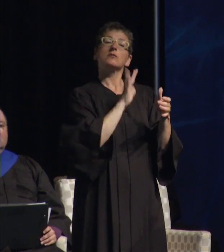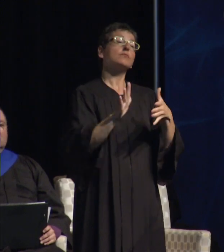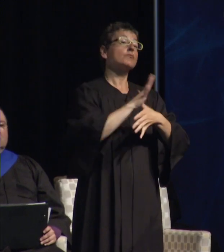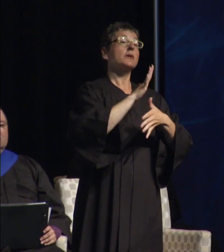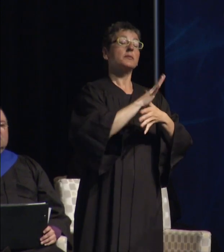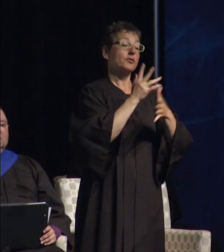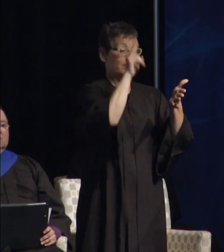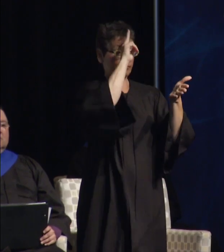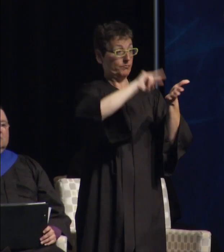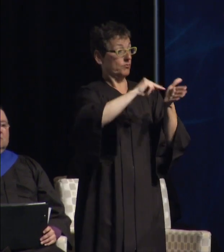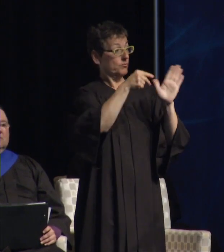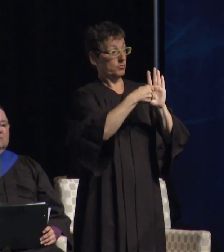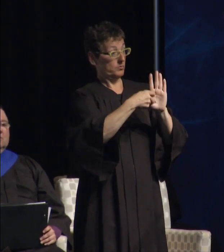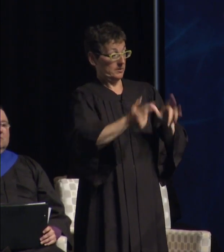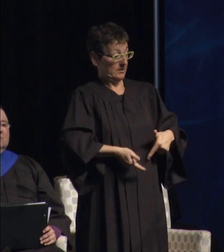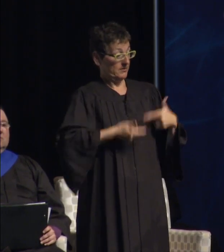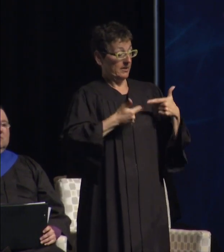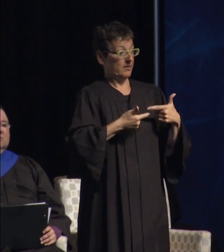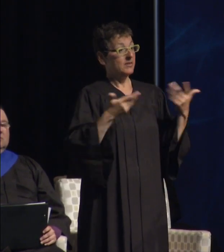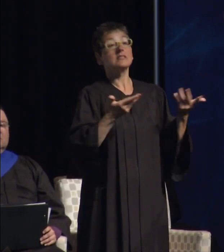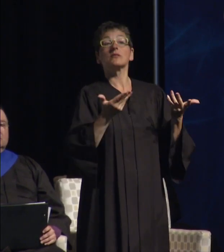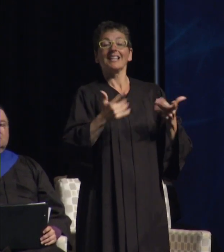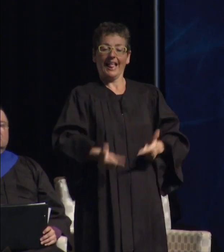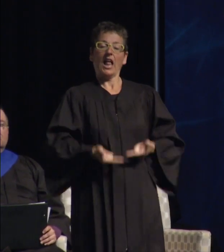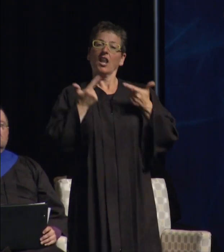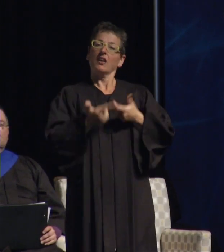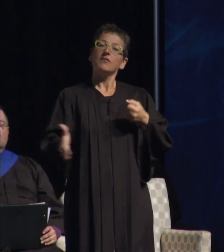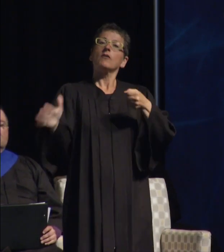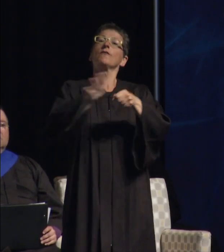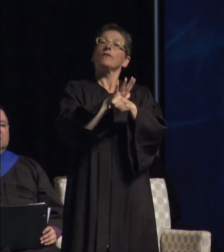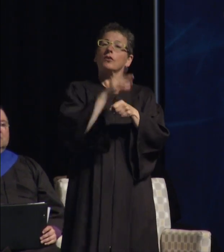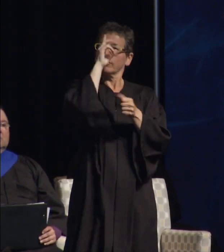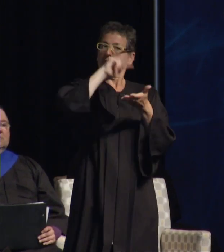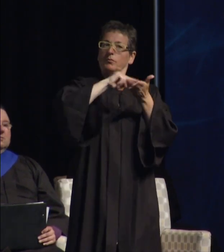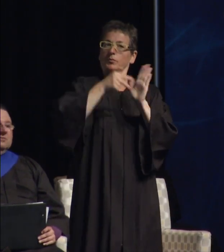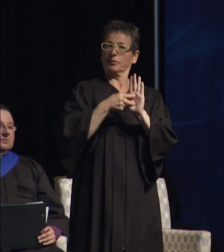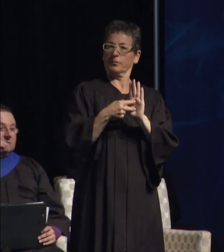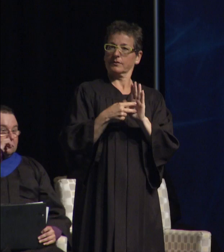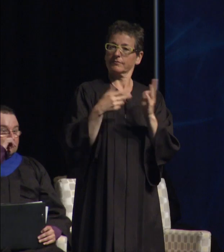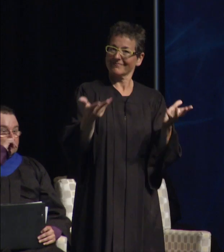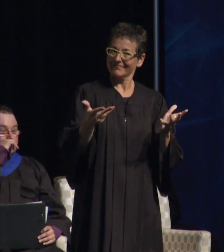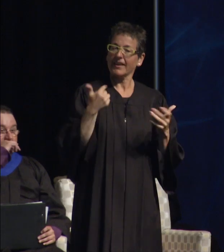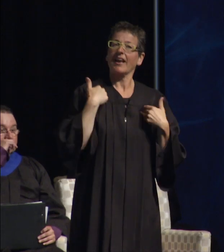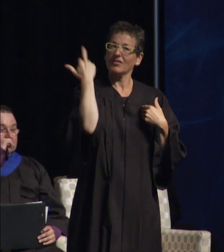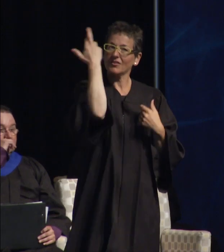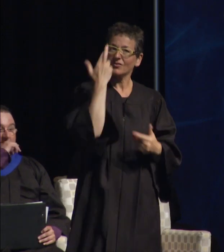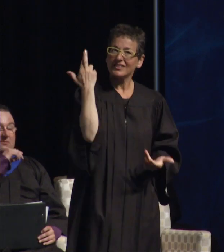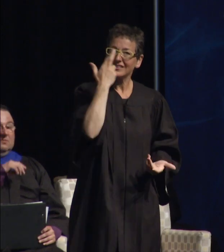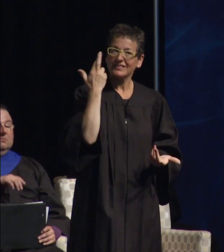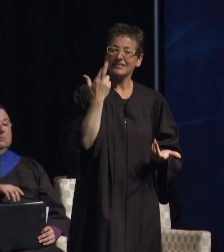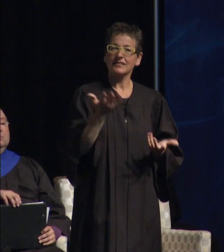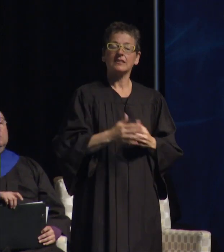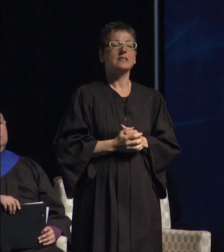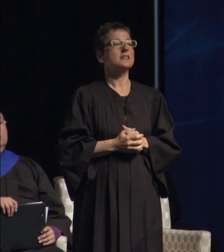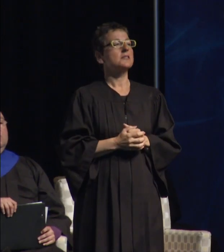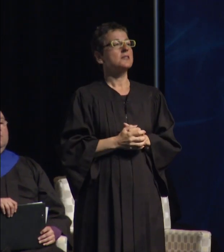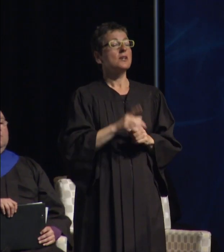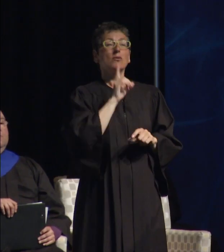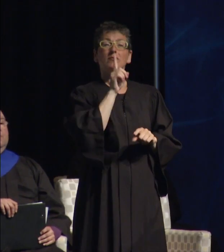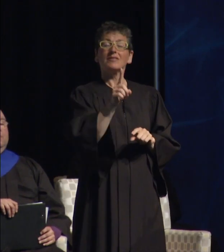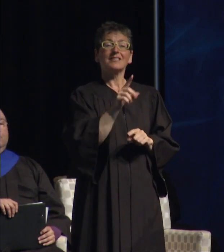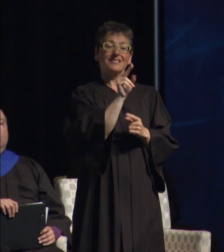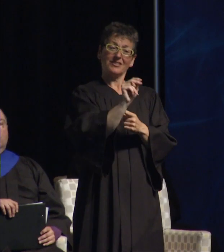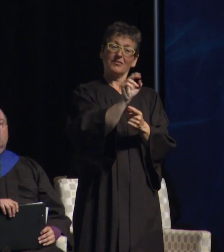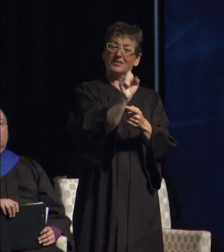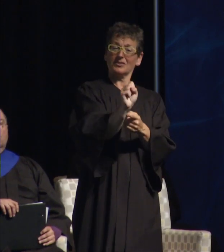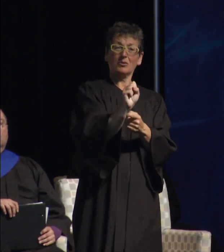of life is to live a life of purpose. Never before has the economy of Nova Scotia